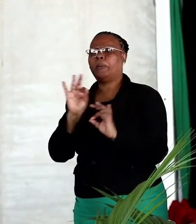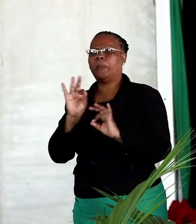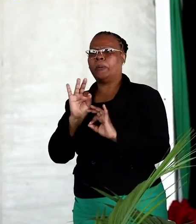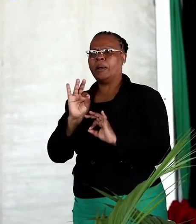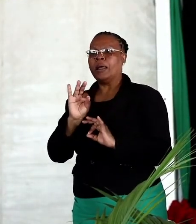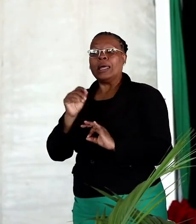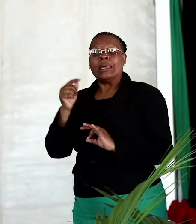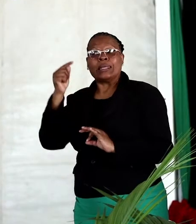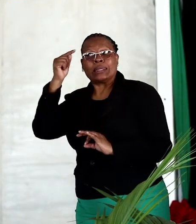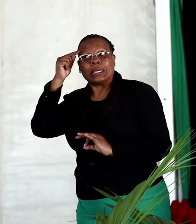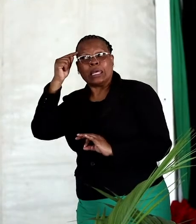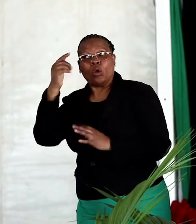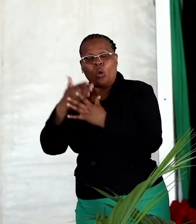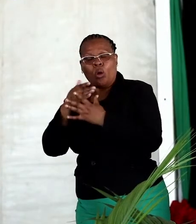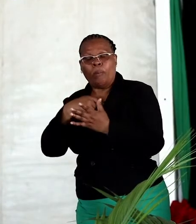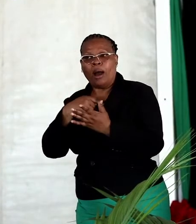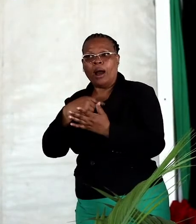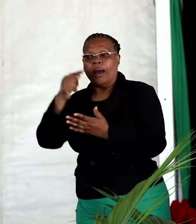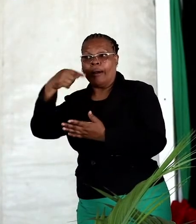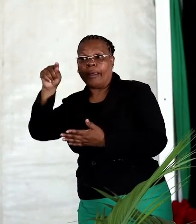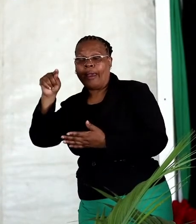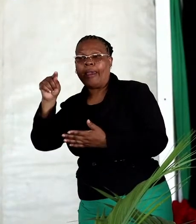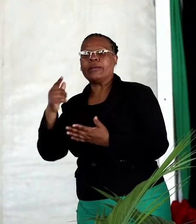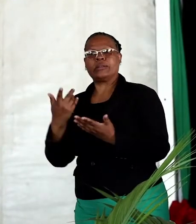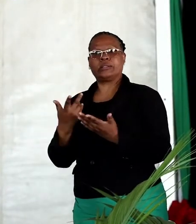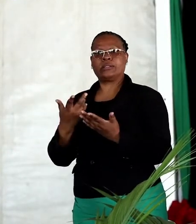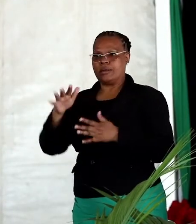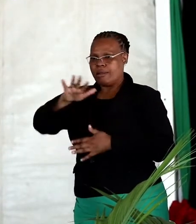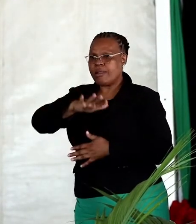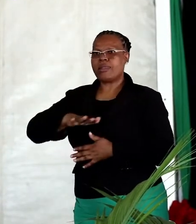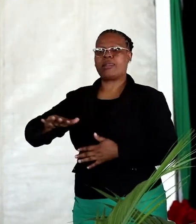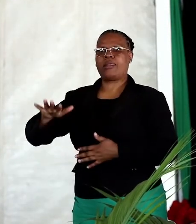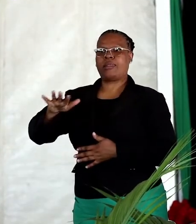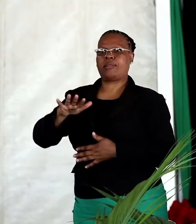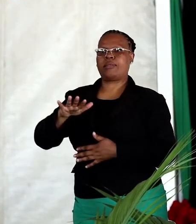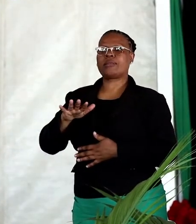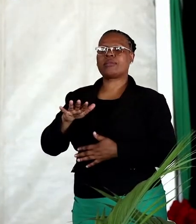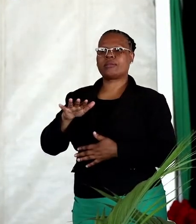right place because on the 6th, the brigadier on radio said,